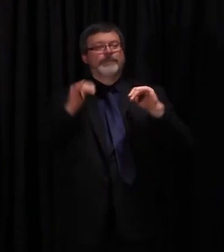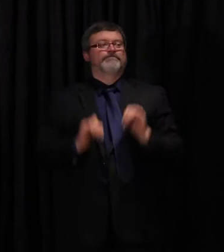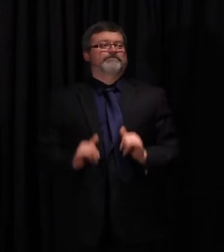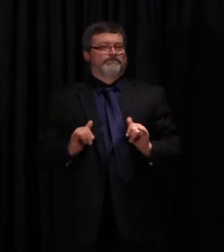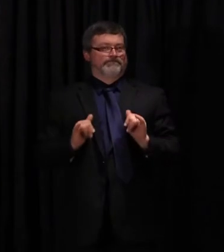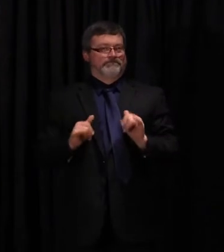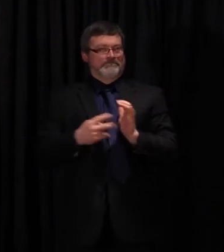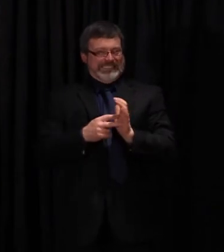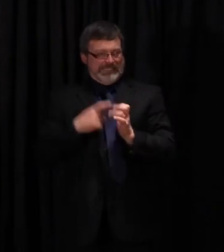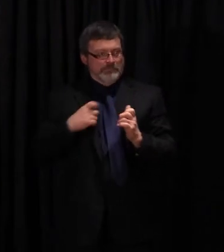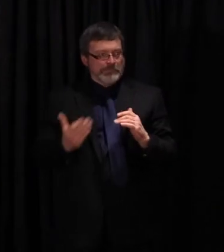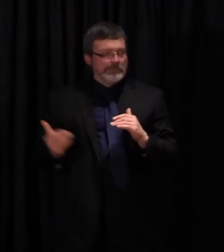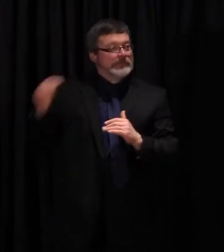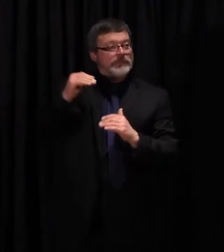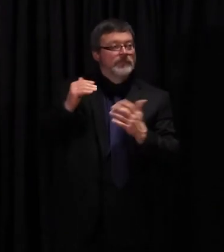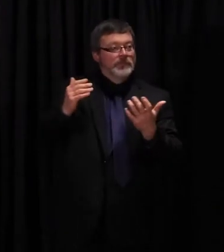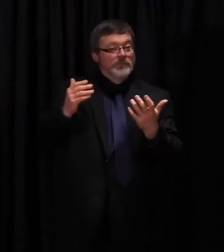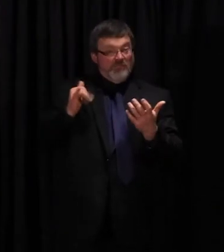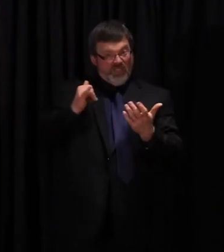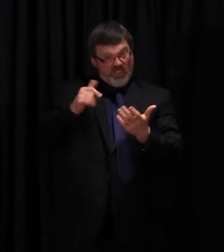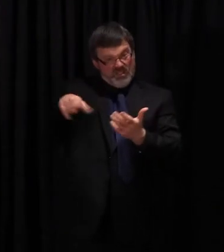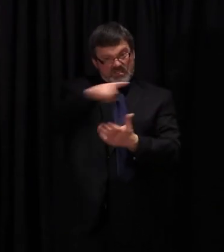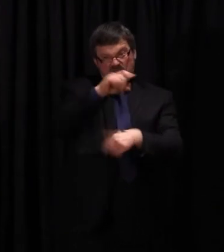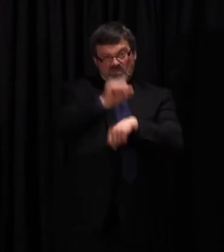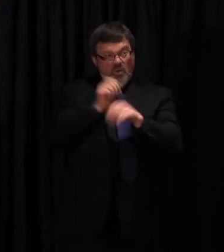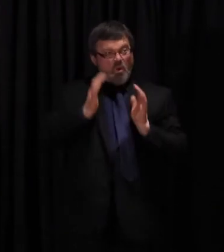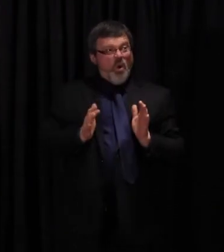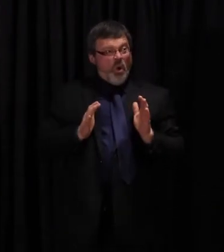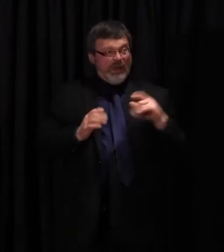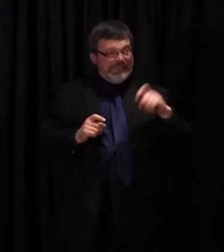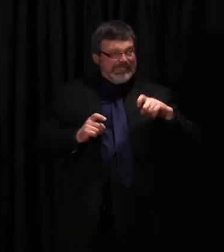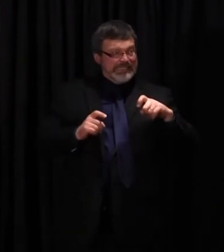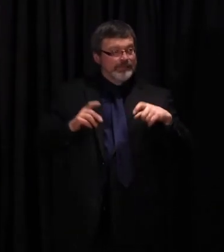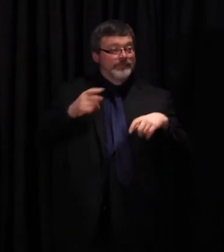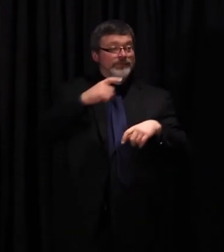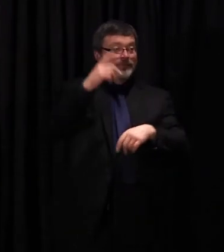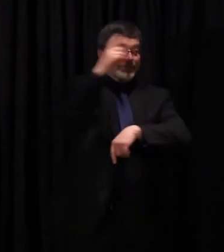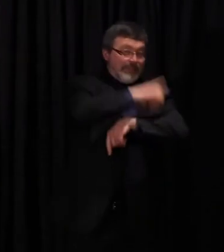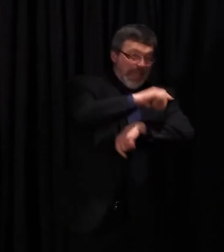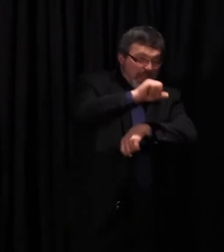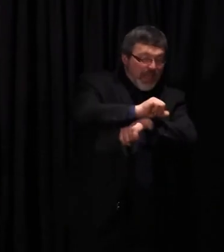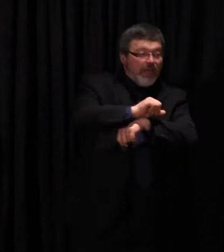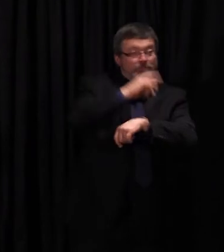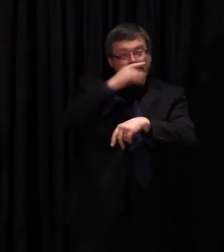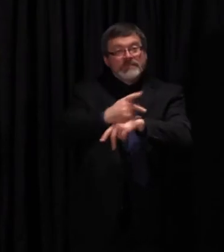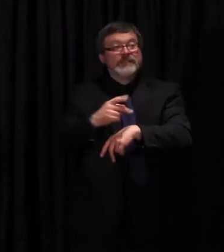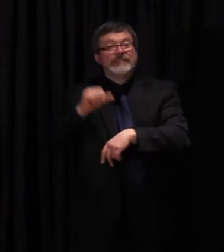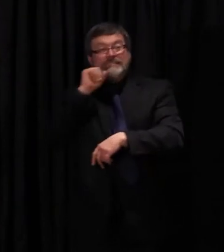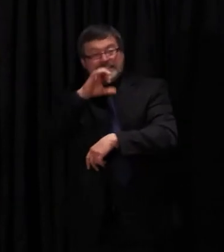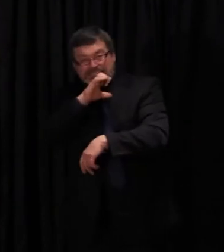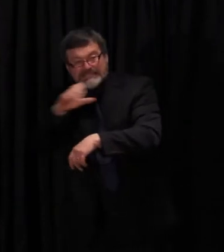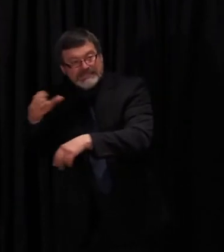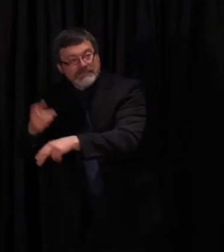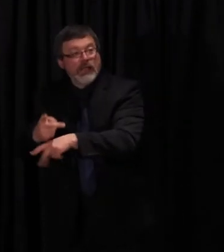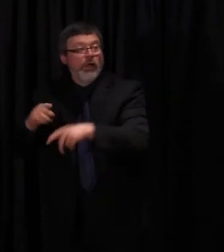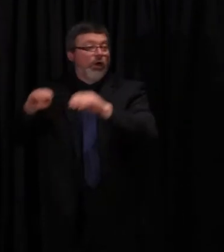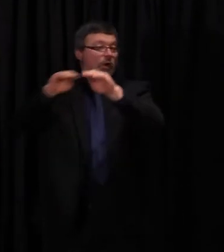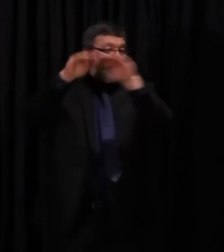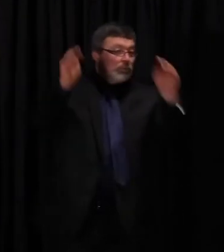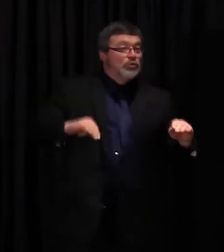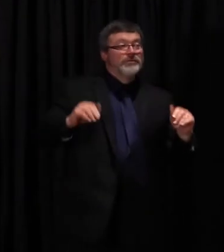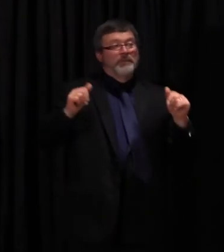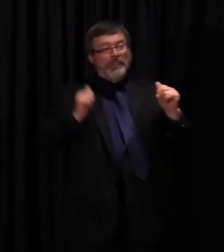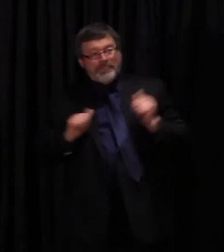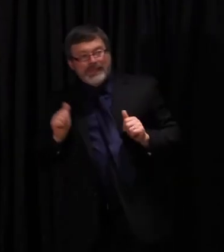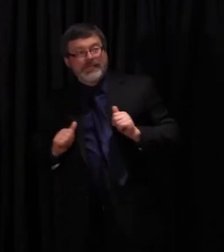This is helping employers like childcare and senior centers, museums and theaters, and